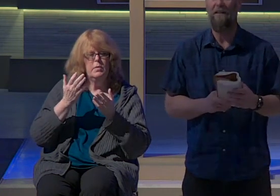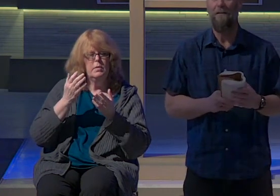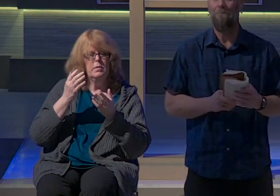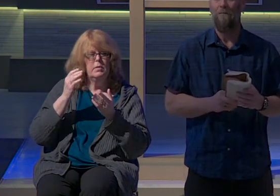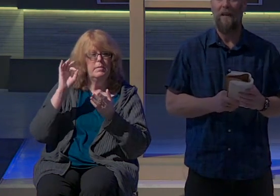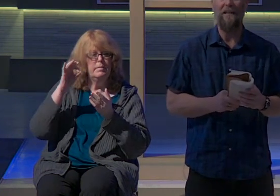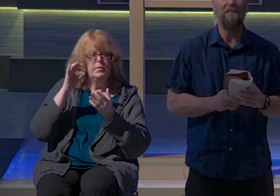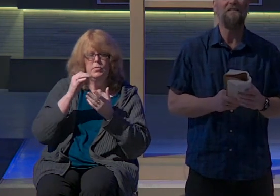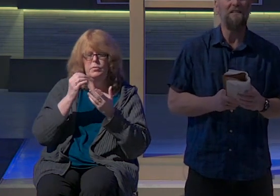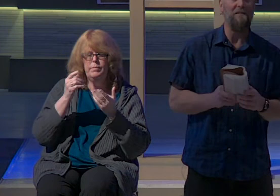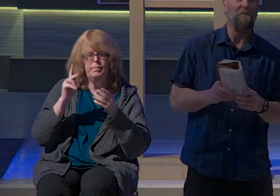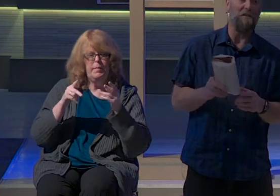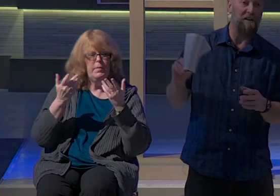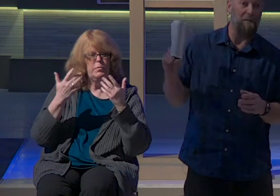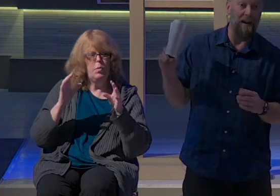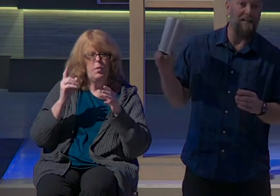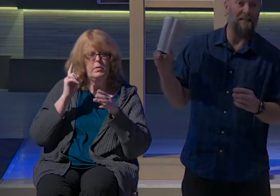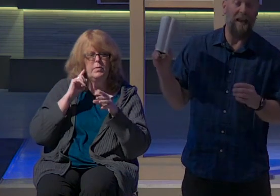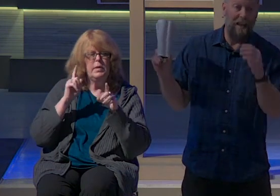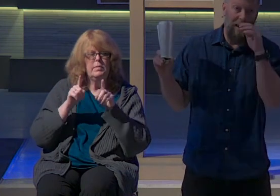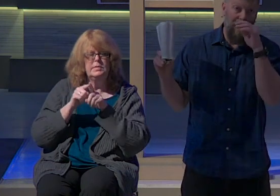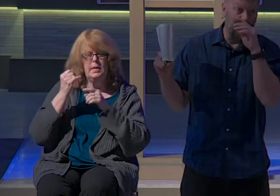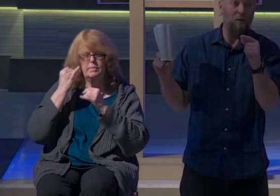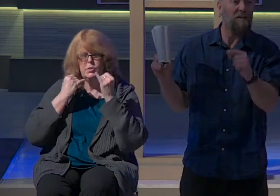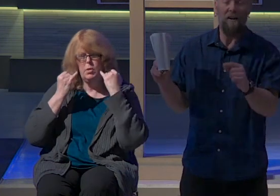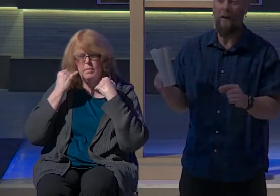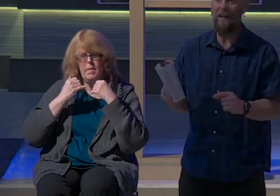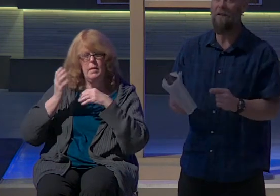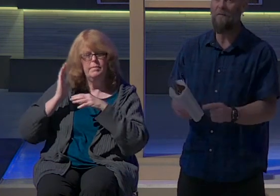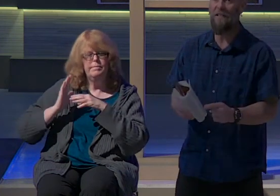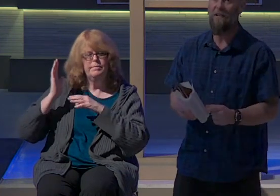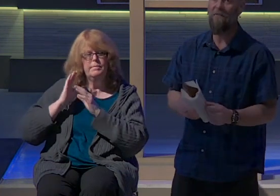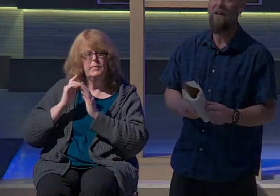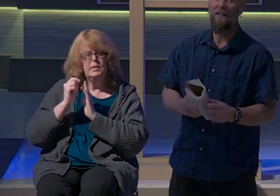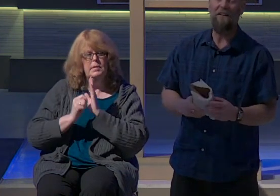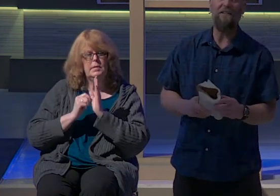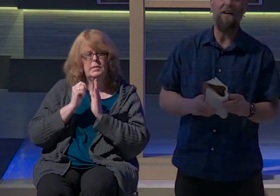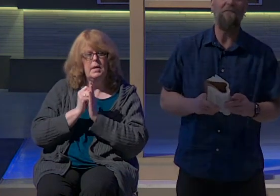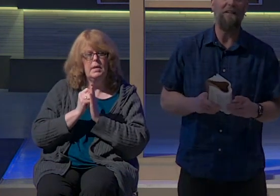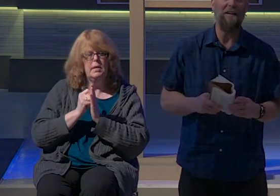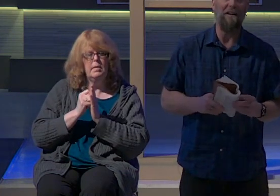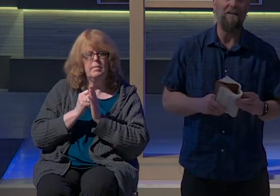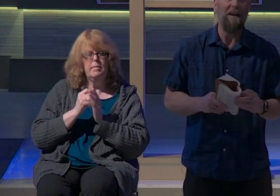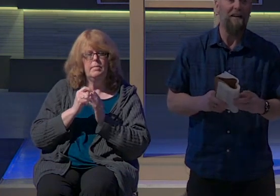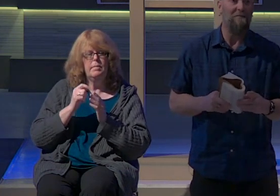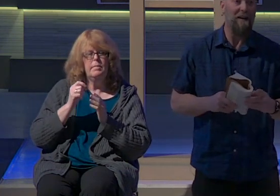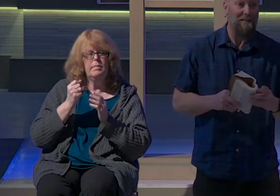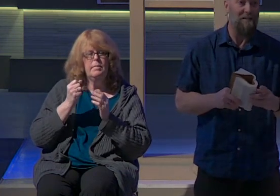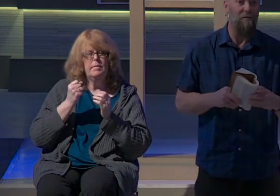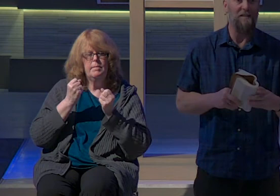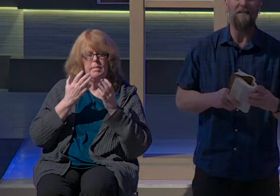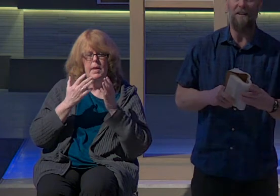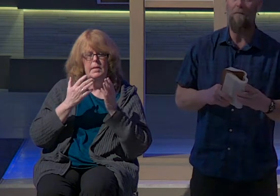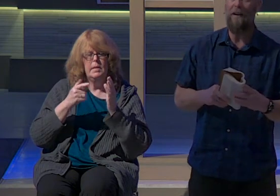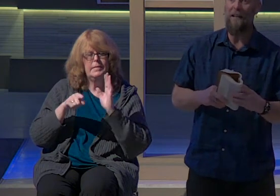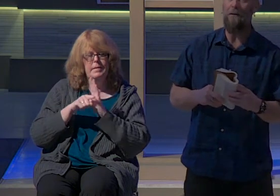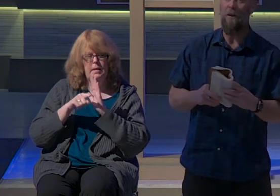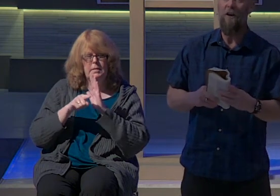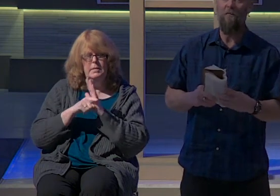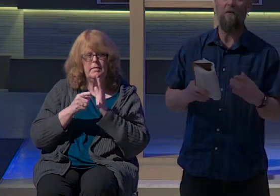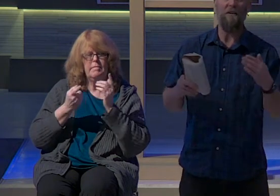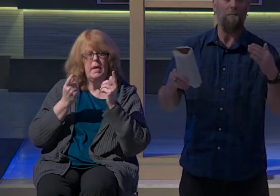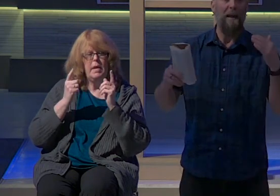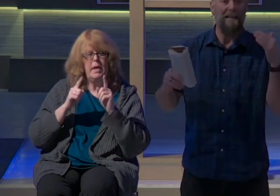hear. And just as in for Jeremiah's day, for Jeremiah himself, there definitely are negative consequences that come on